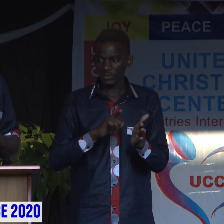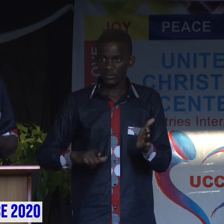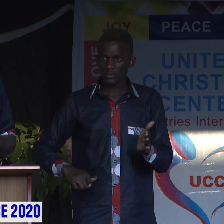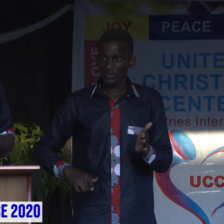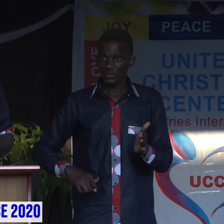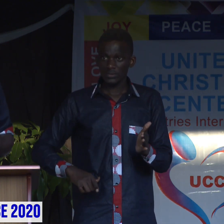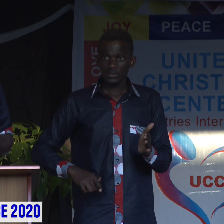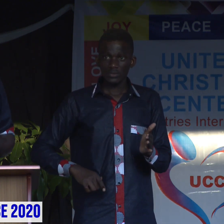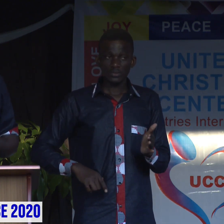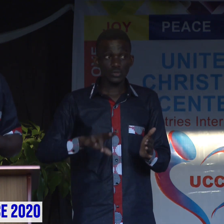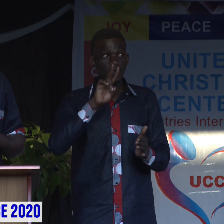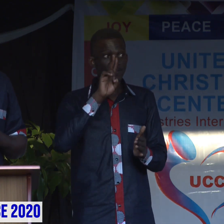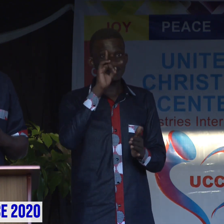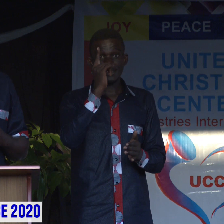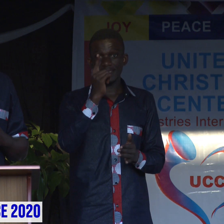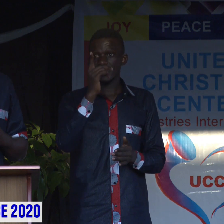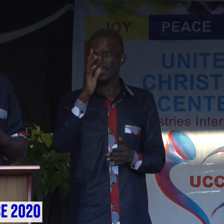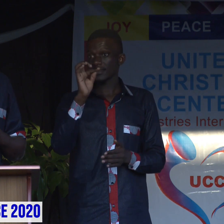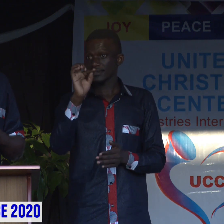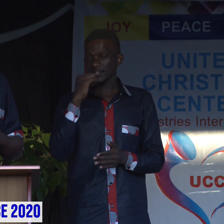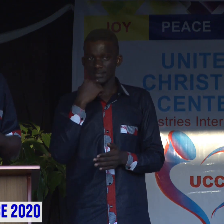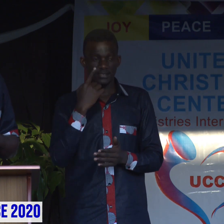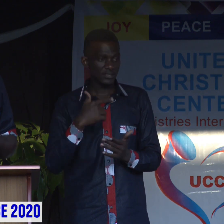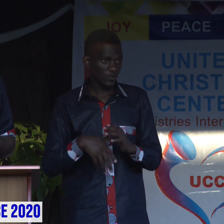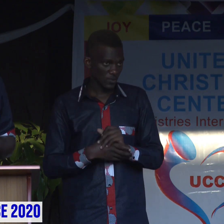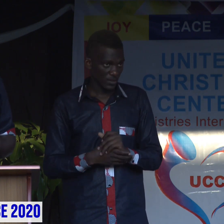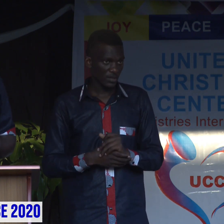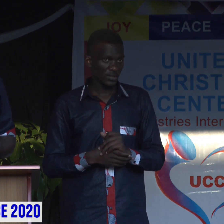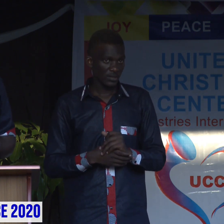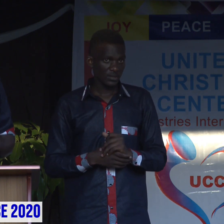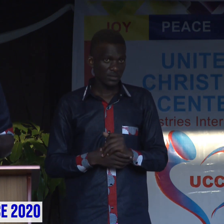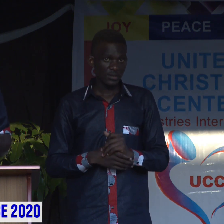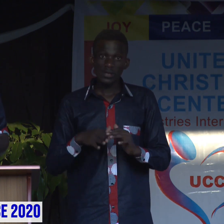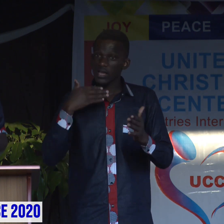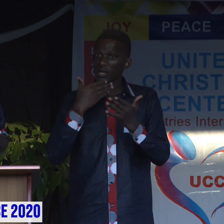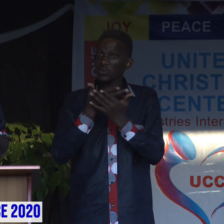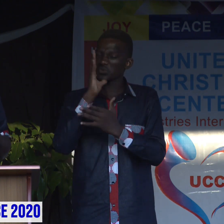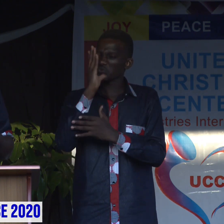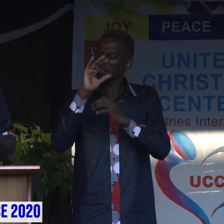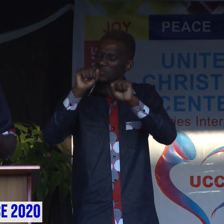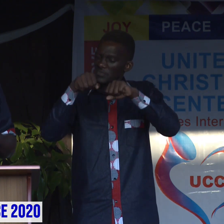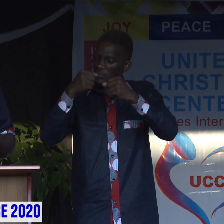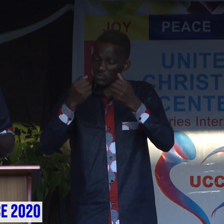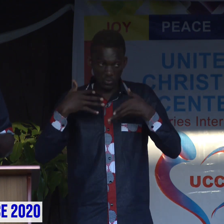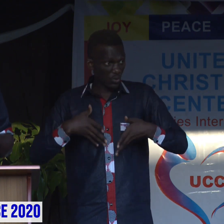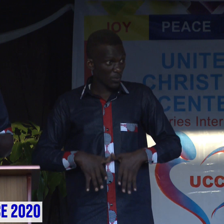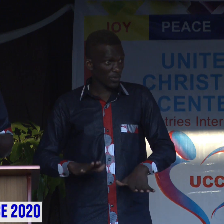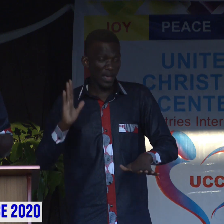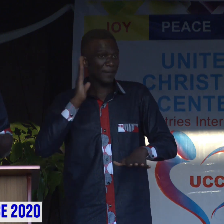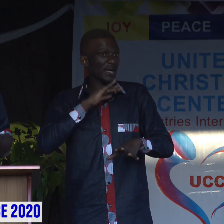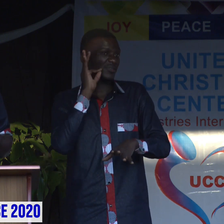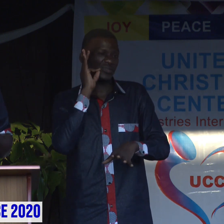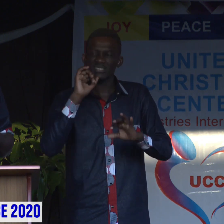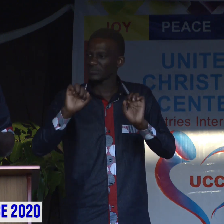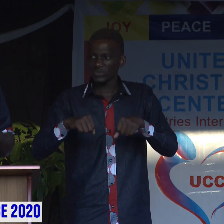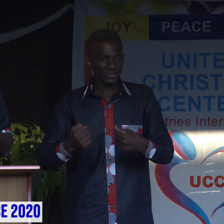be to God. In verse 18 he continues to say, "Ekulu tree cannot bear bad fruit." Nti omuti omulungi tegwinza